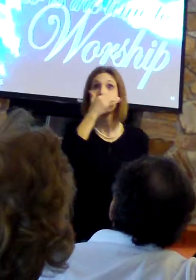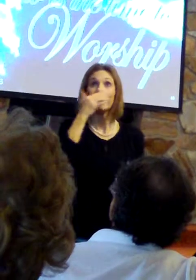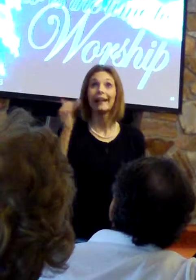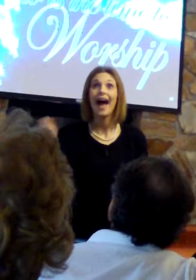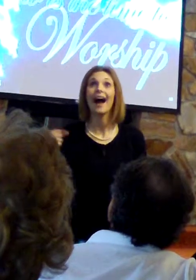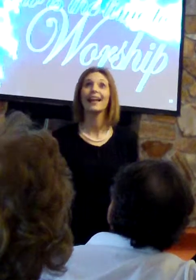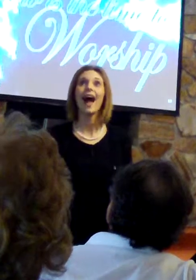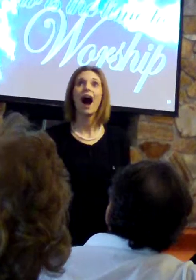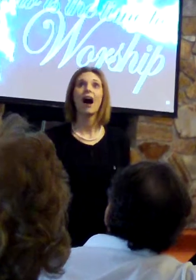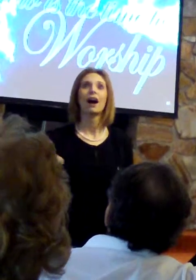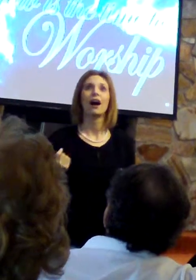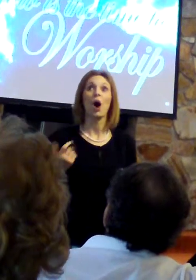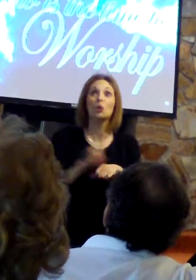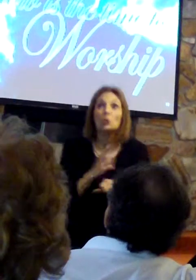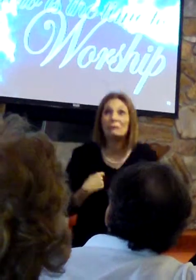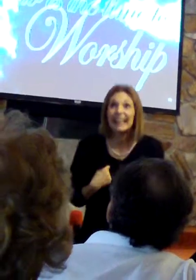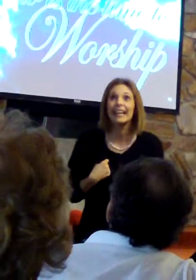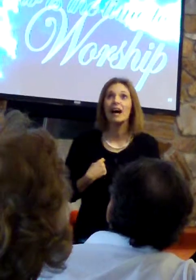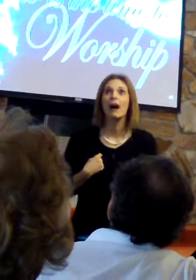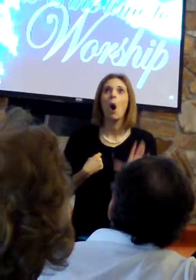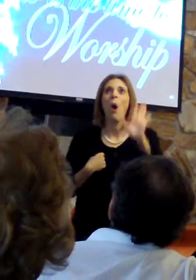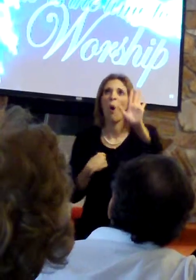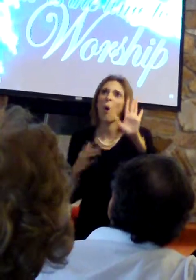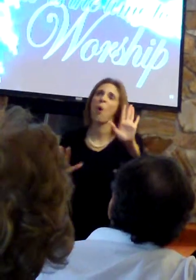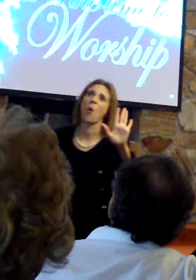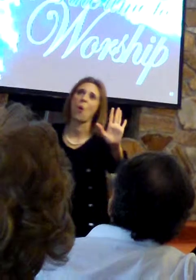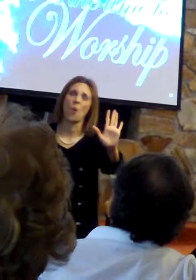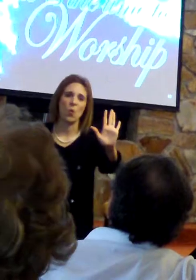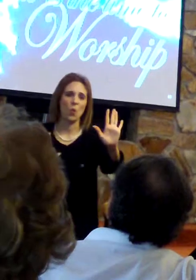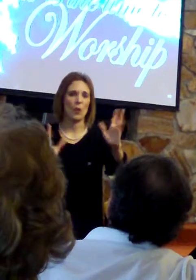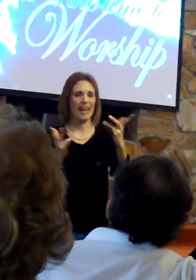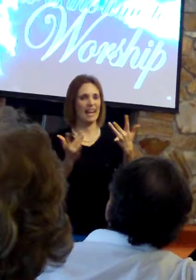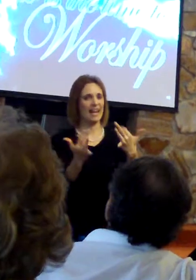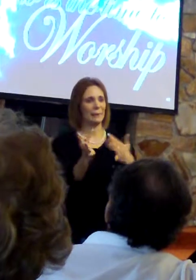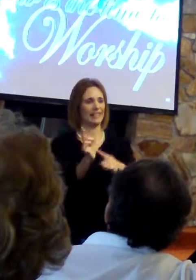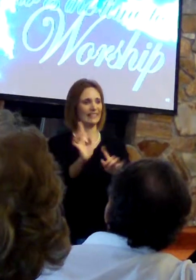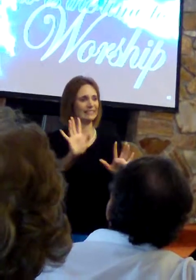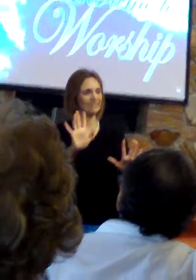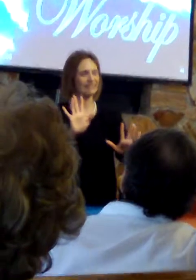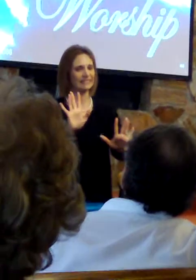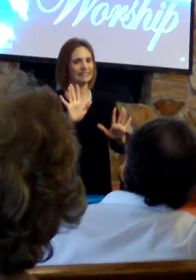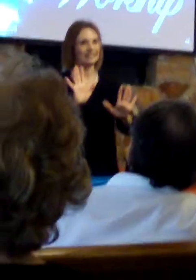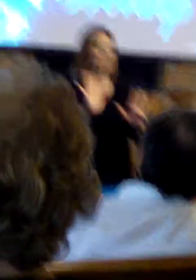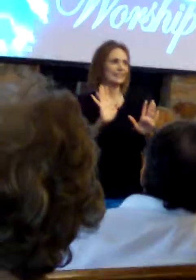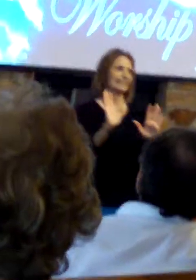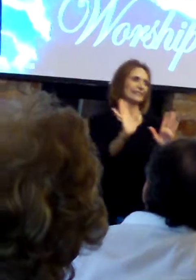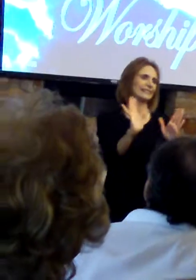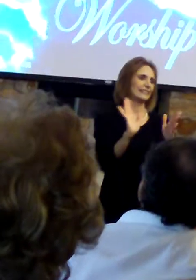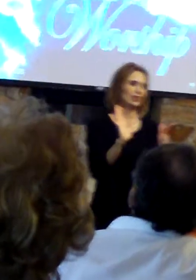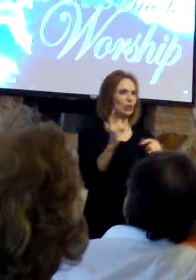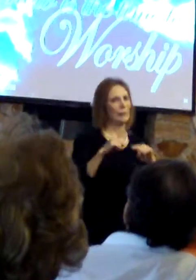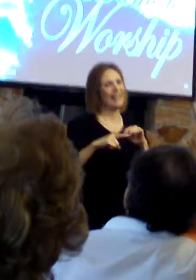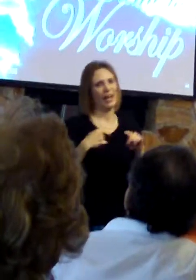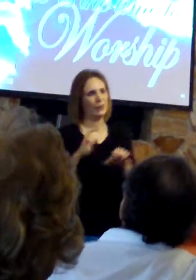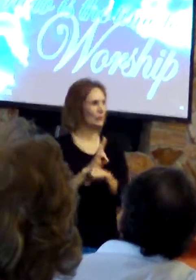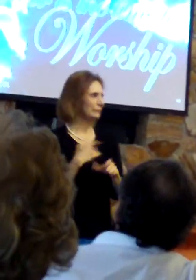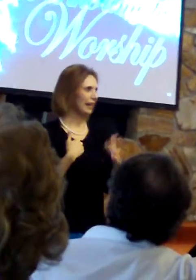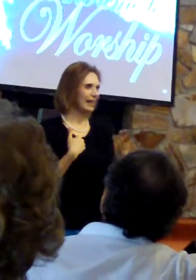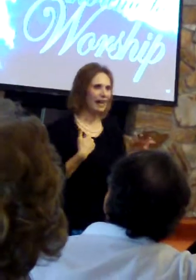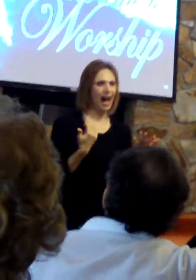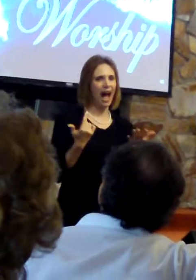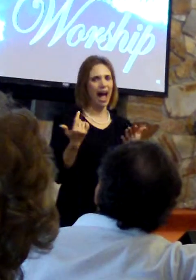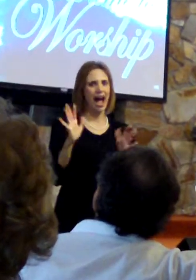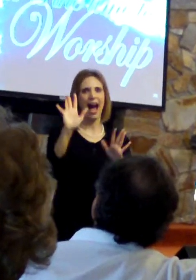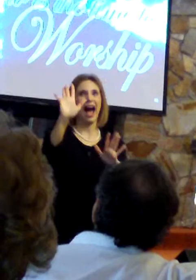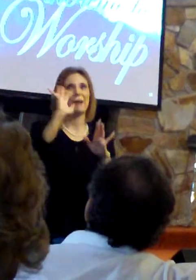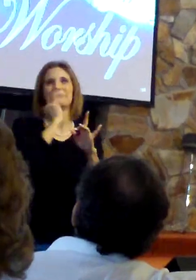to use us. And we say, well, God, let me give you my excuses. Let me offer to you the excuses as to, God,